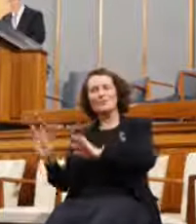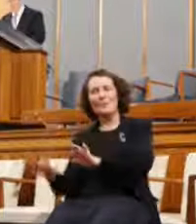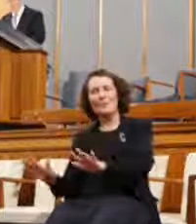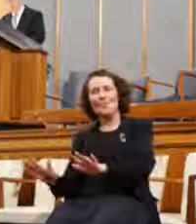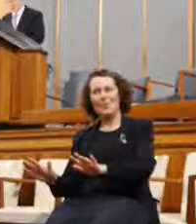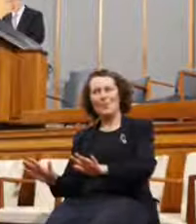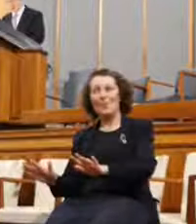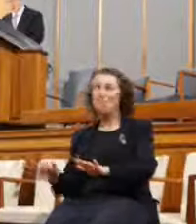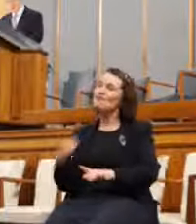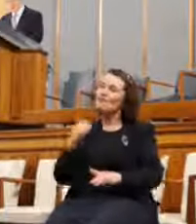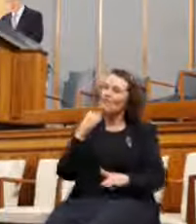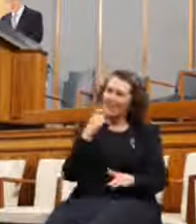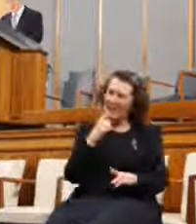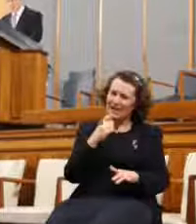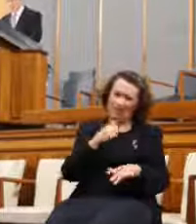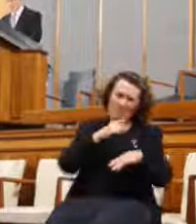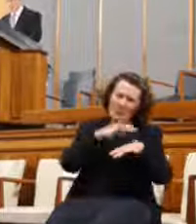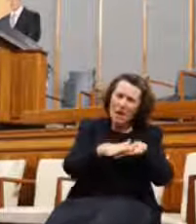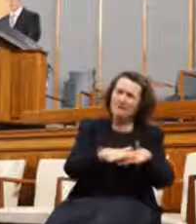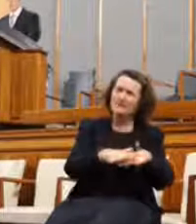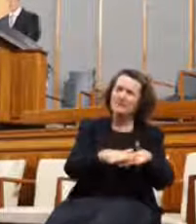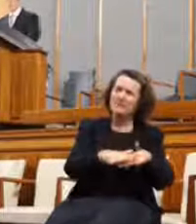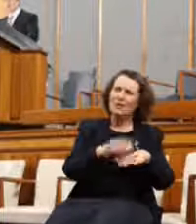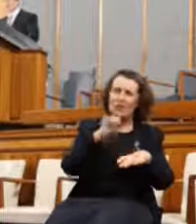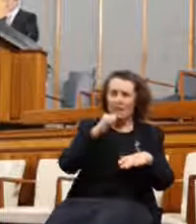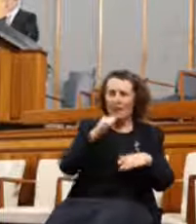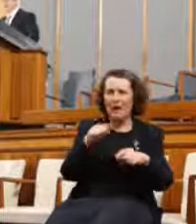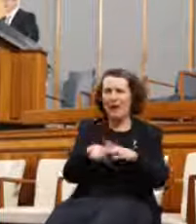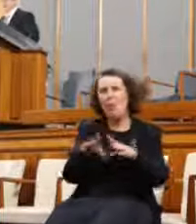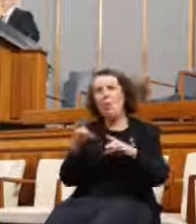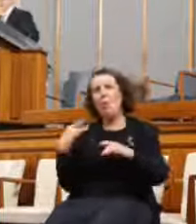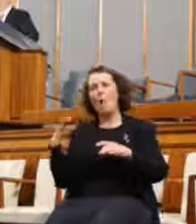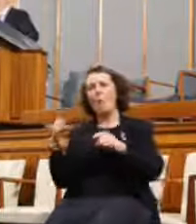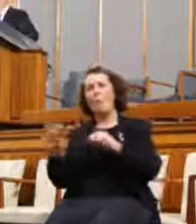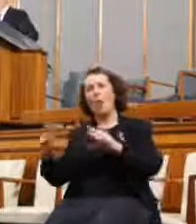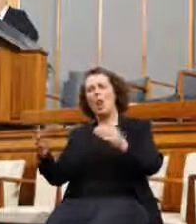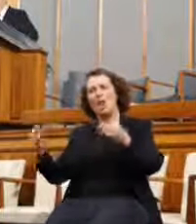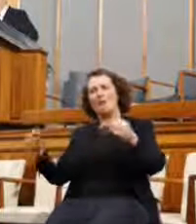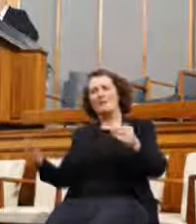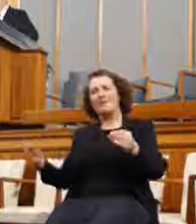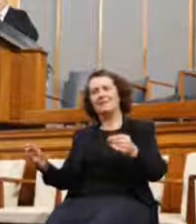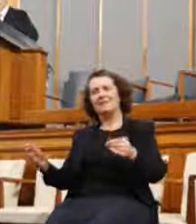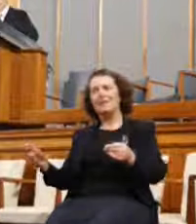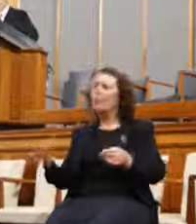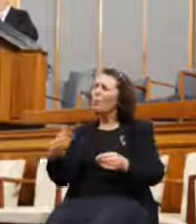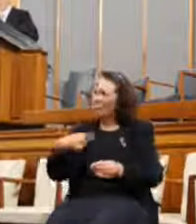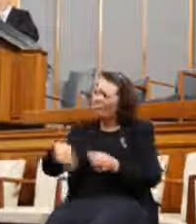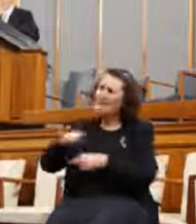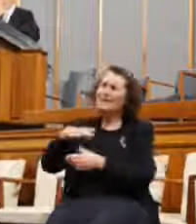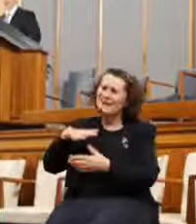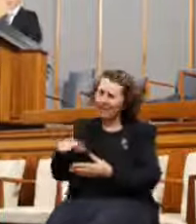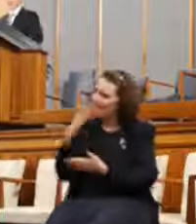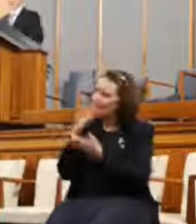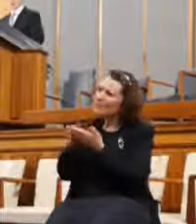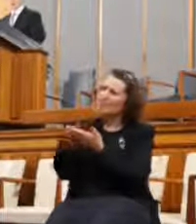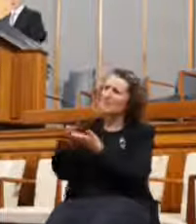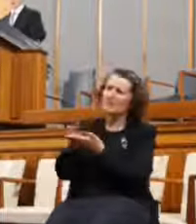red like crimson, they shall be as wool. It's forgiveness we need. And